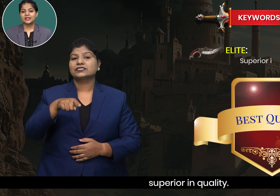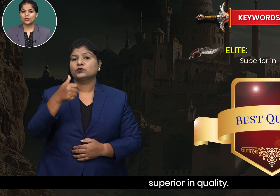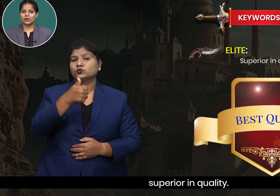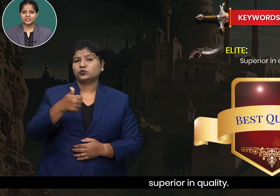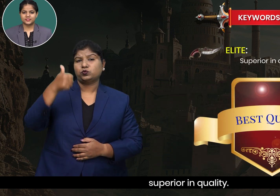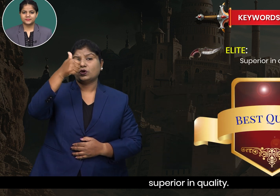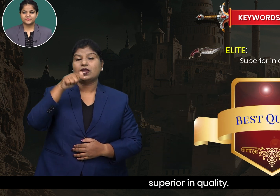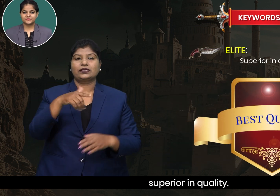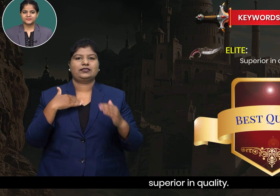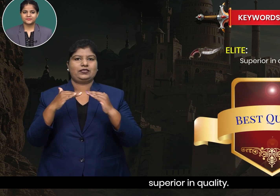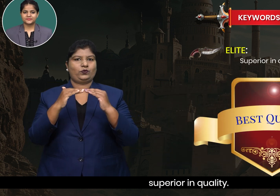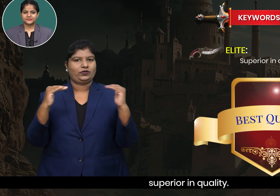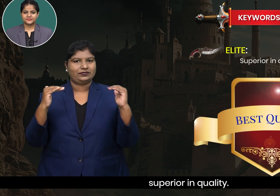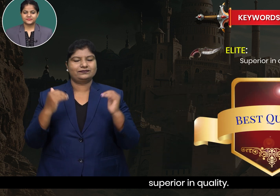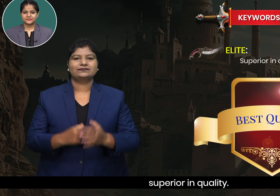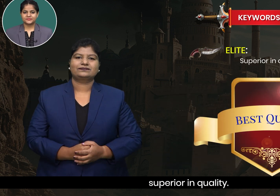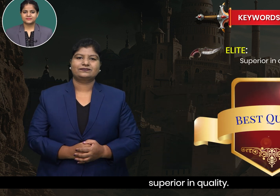superior in quality.